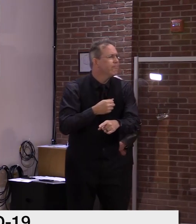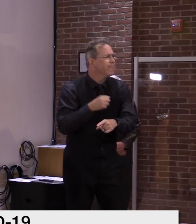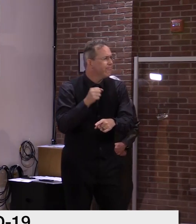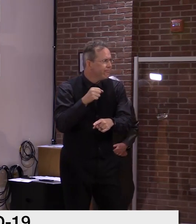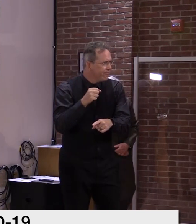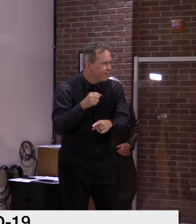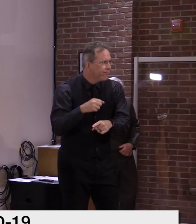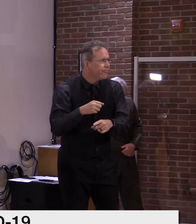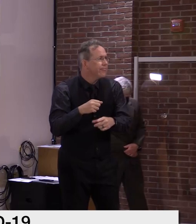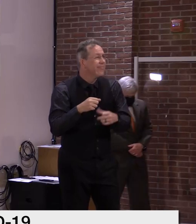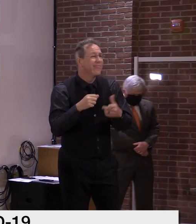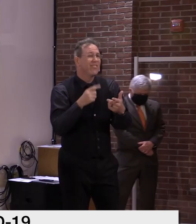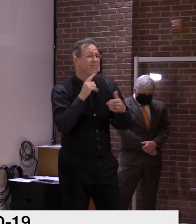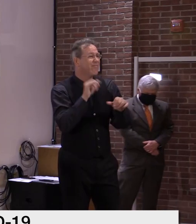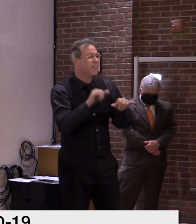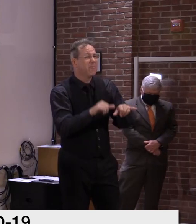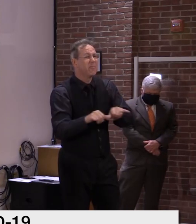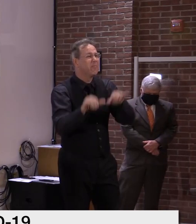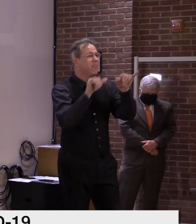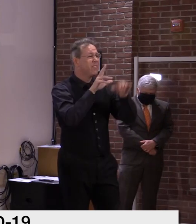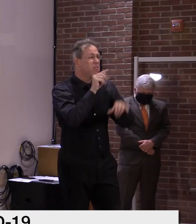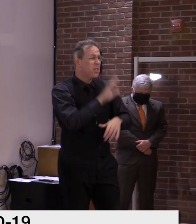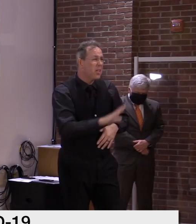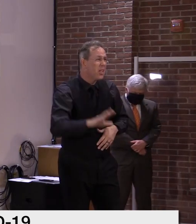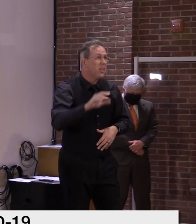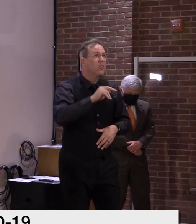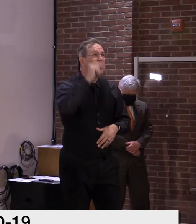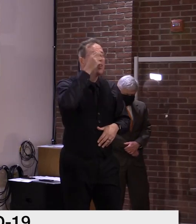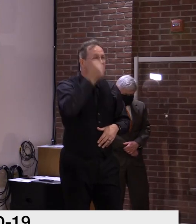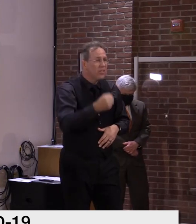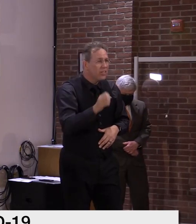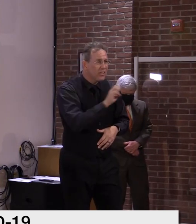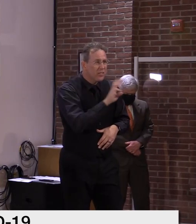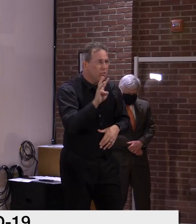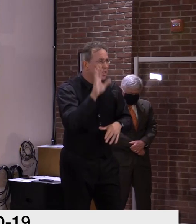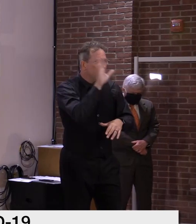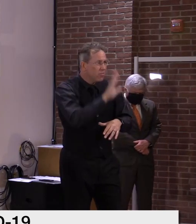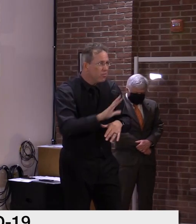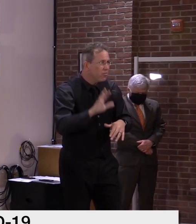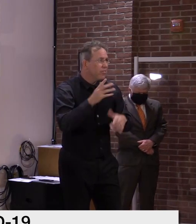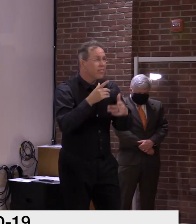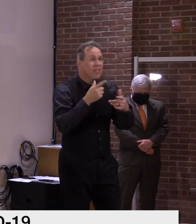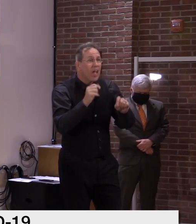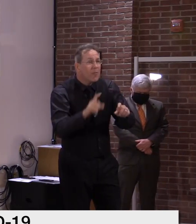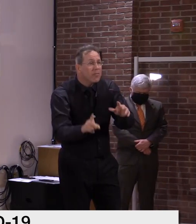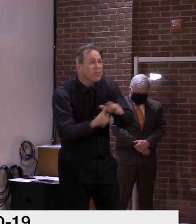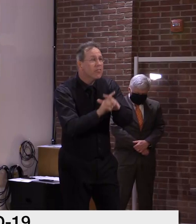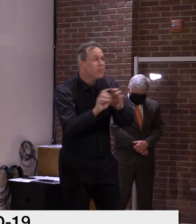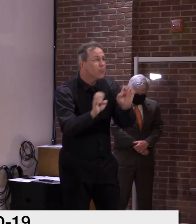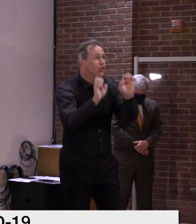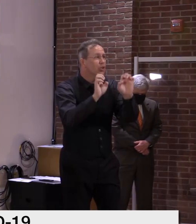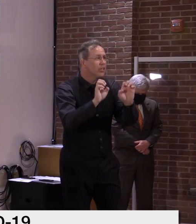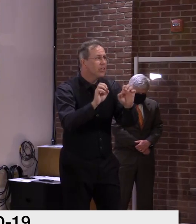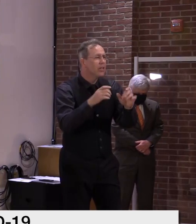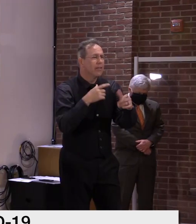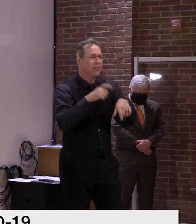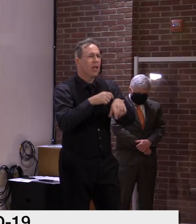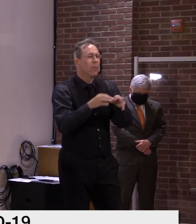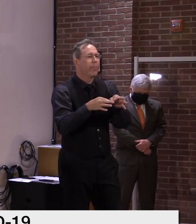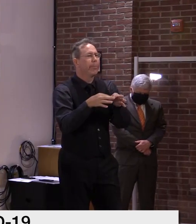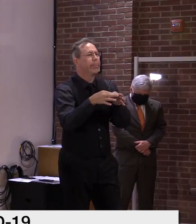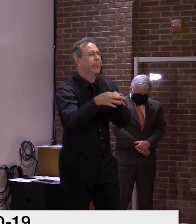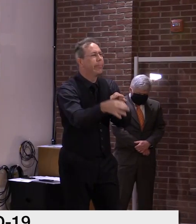response organization where there are delays as a result of overwhelming call volumes. Same thing